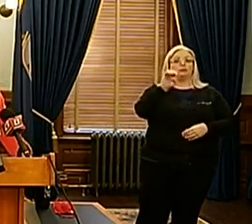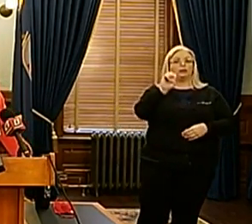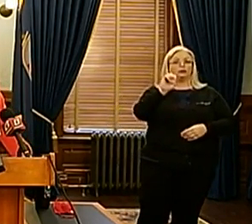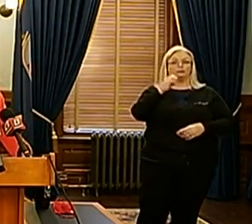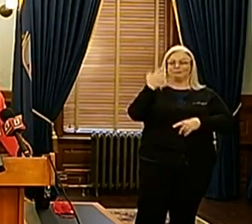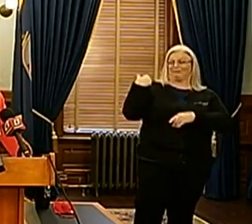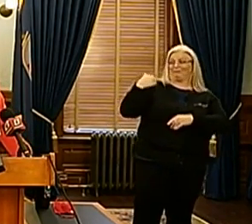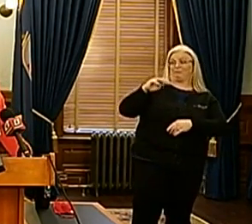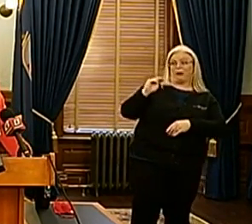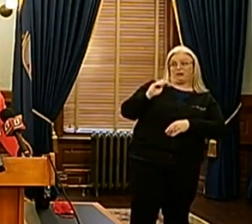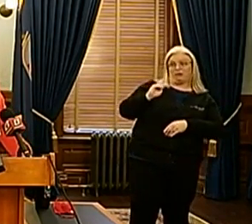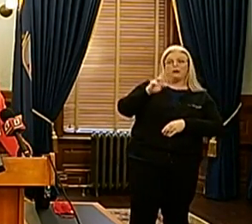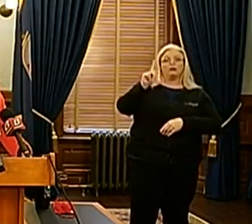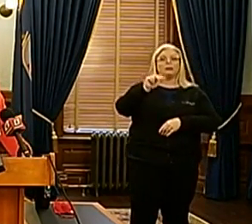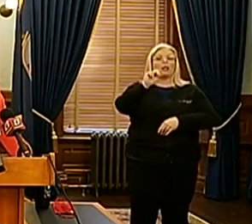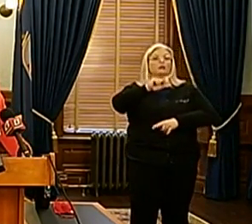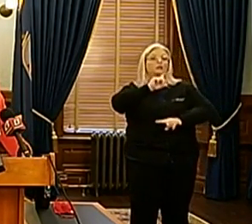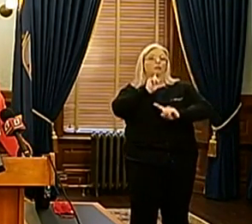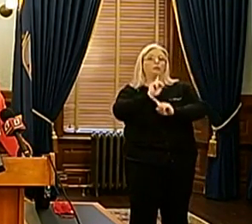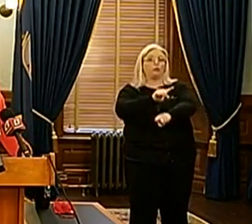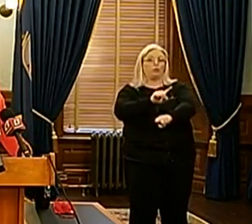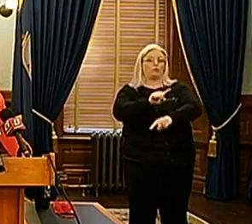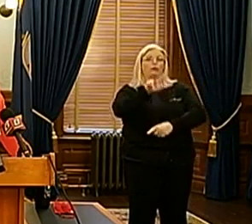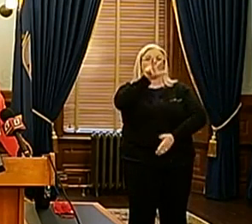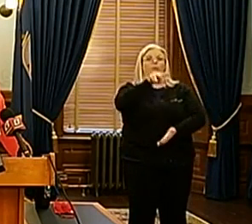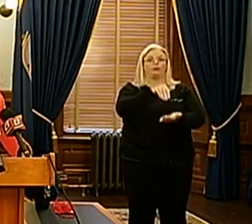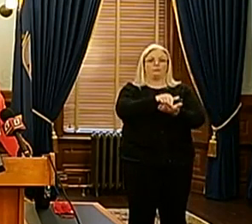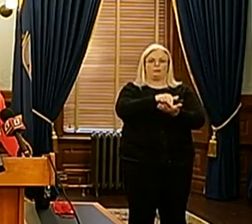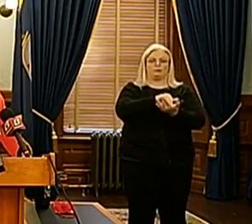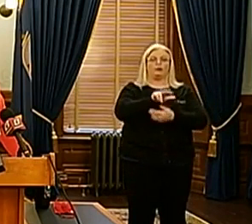Since Kansas has reported